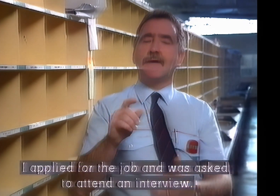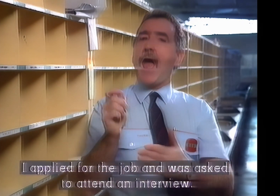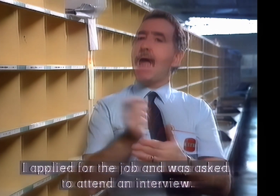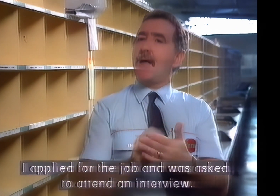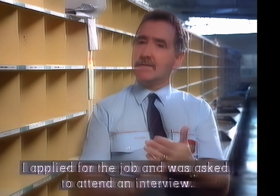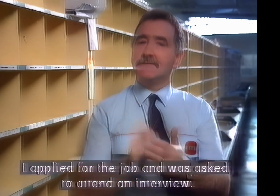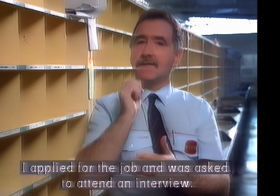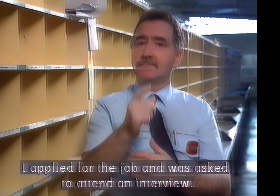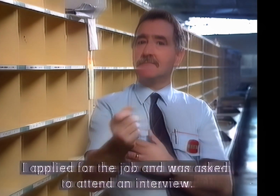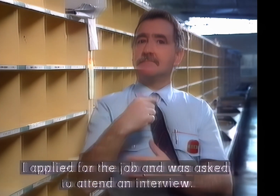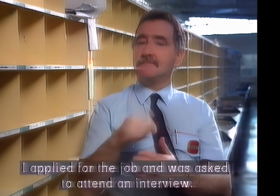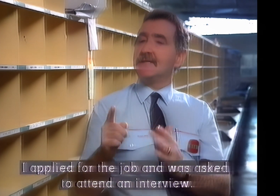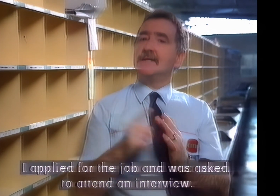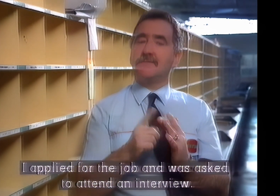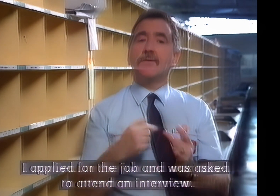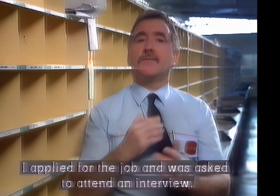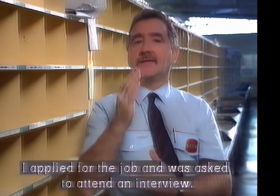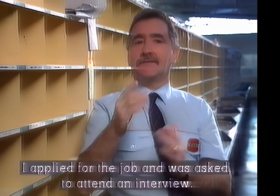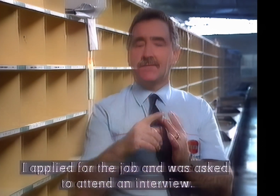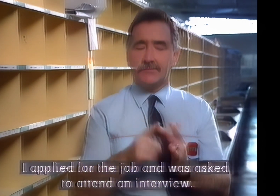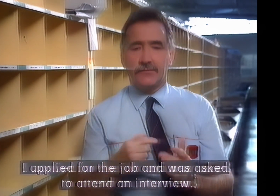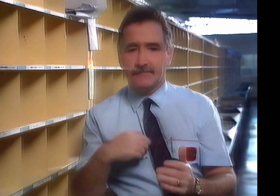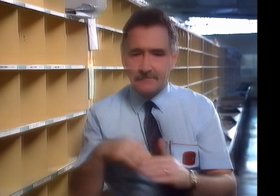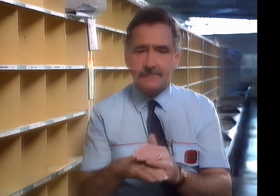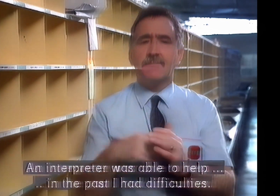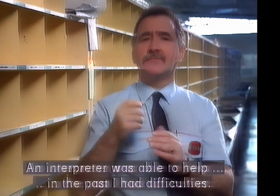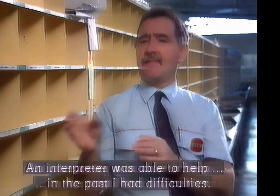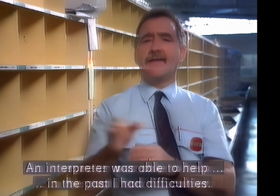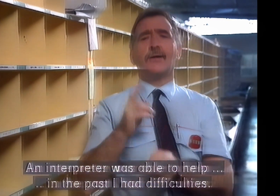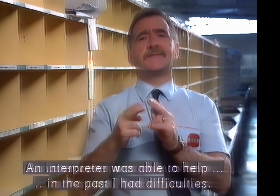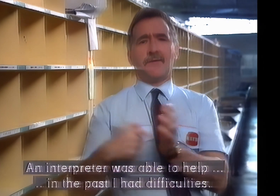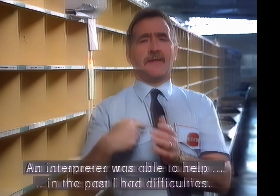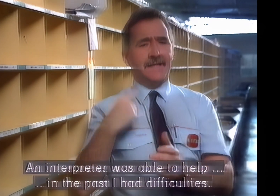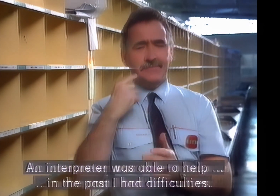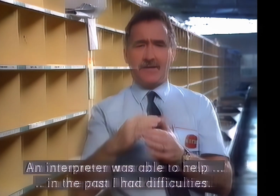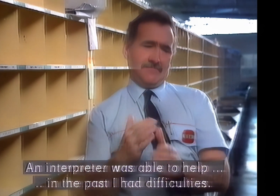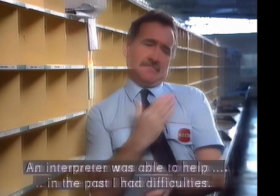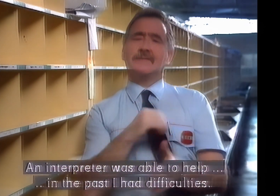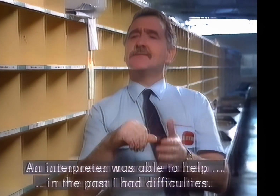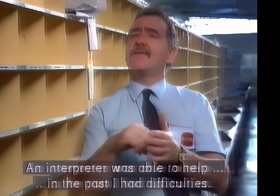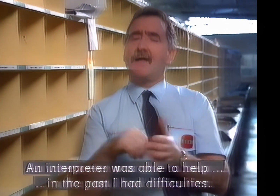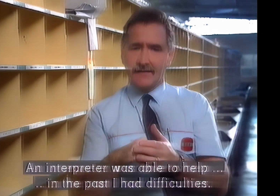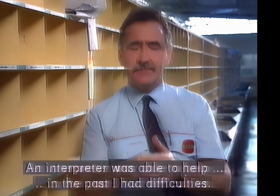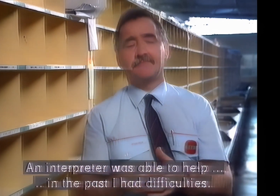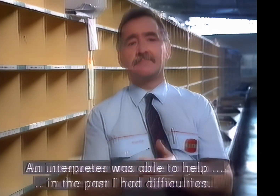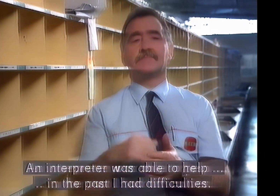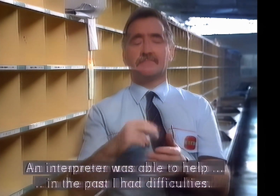I applied for the job and they sent me a letter back for an interview. There was an interpreter there to make communication easier, because in the past I'd had